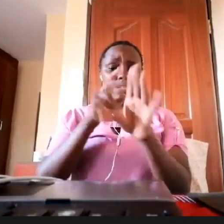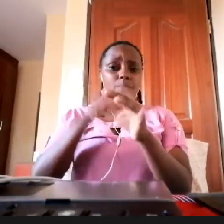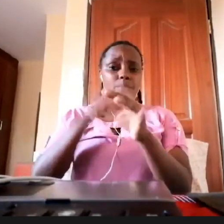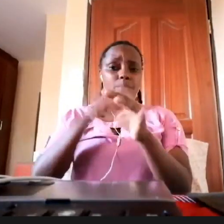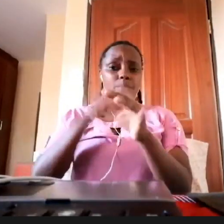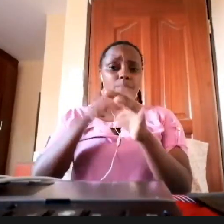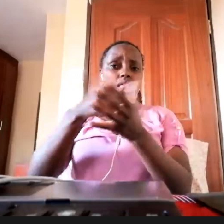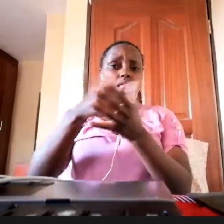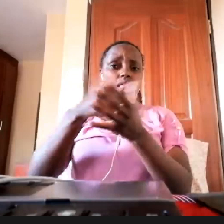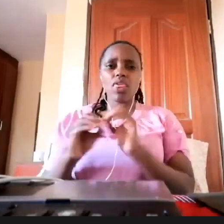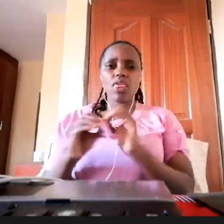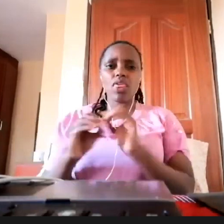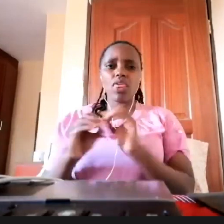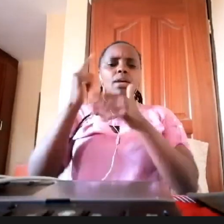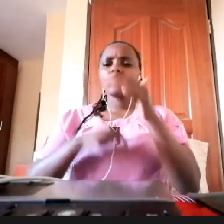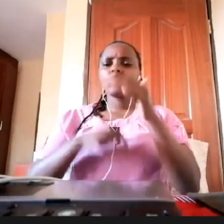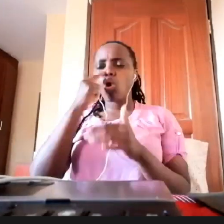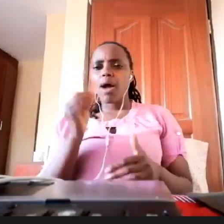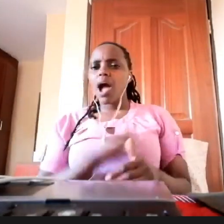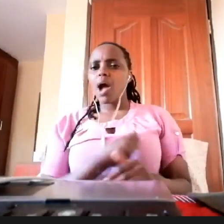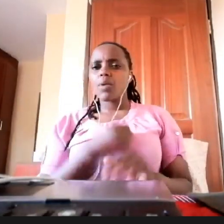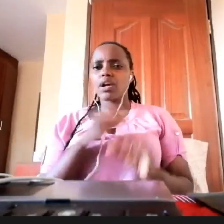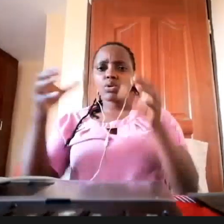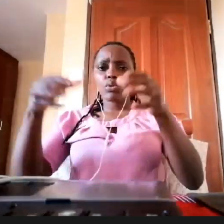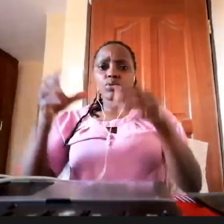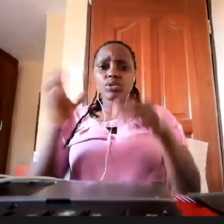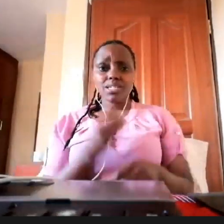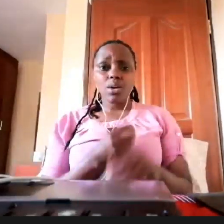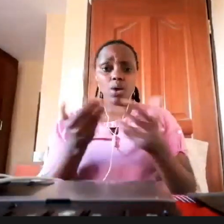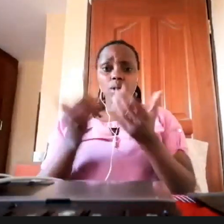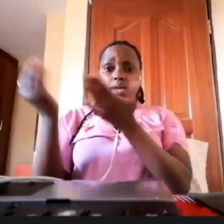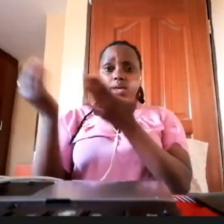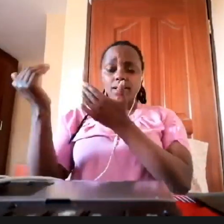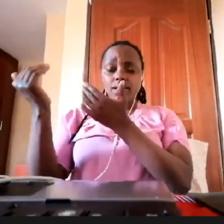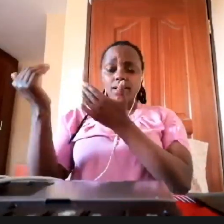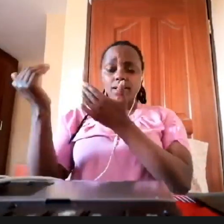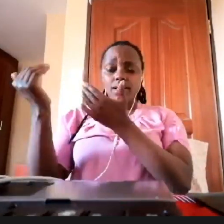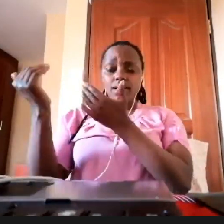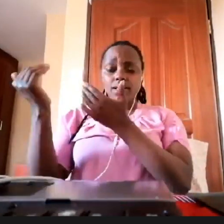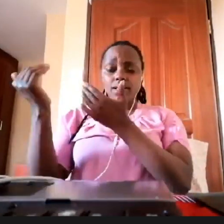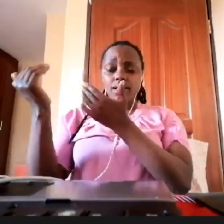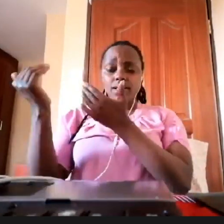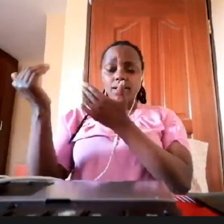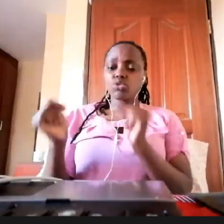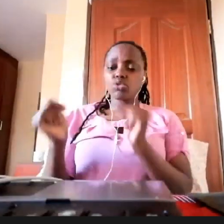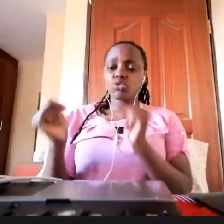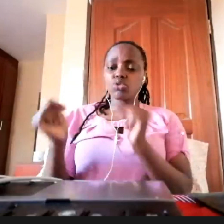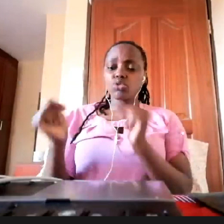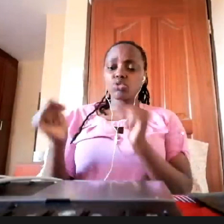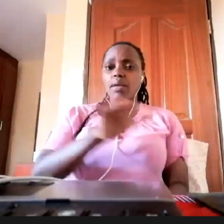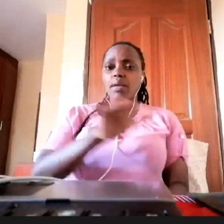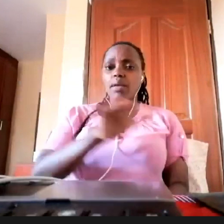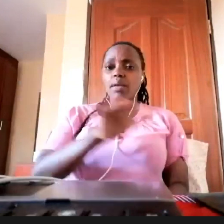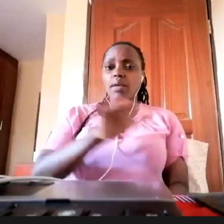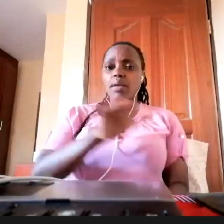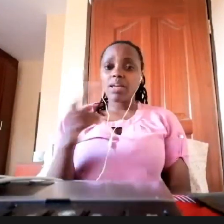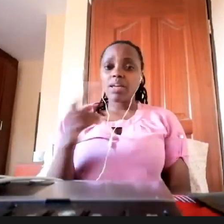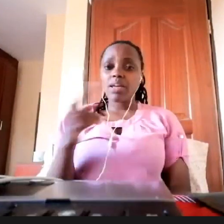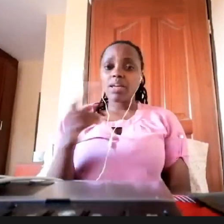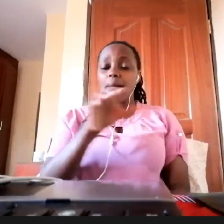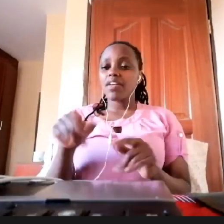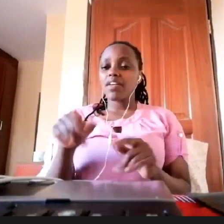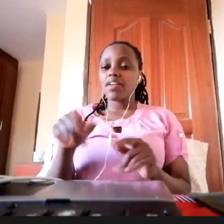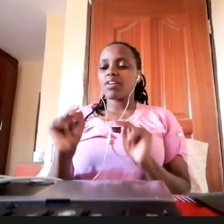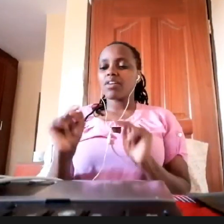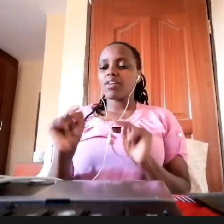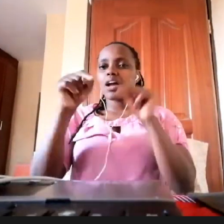in our own homes, in the own communities, where we expect children to come to Parliament and speak at Parliament when they don't speak in their own homes. And